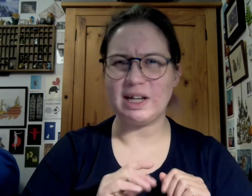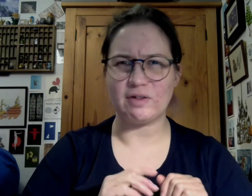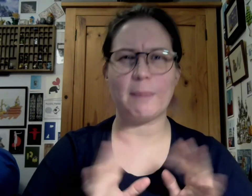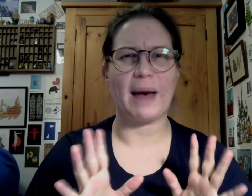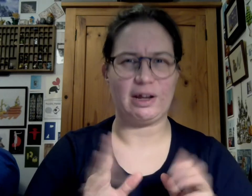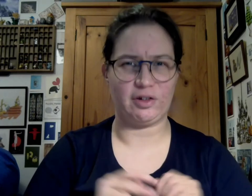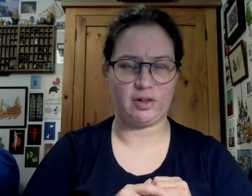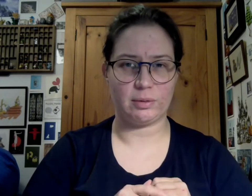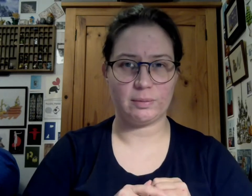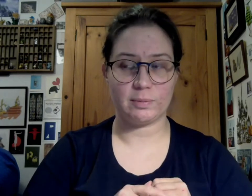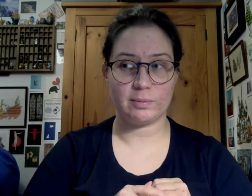lived in a palace.